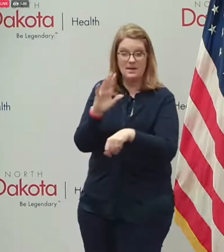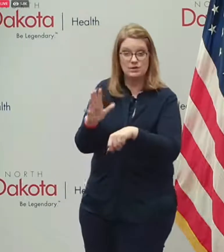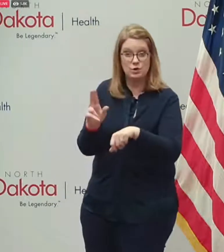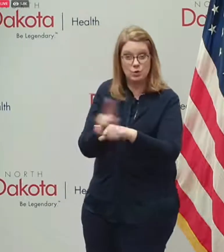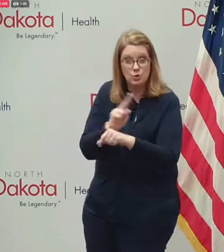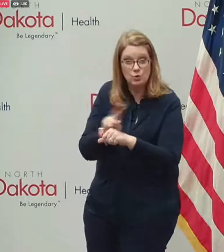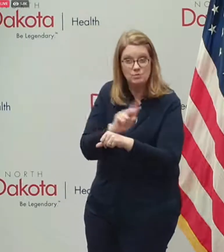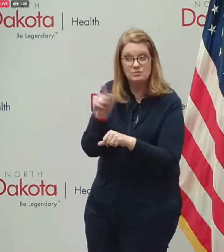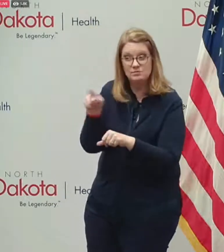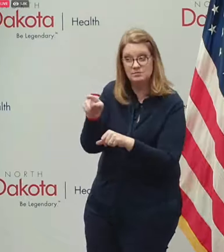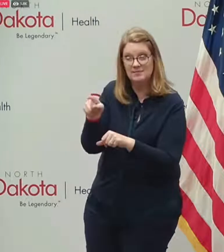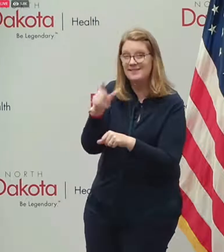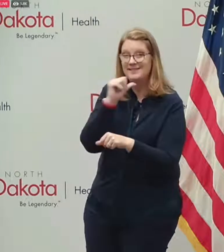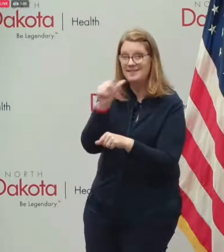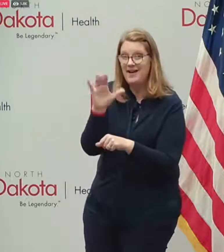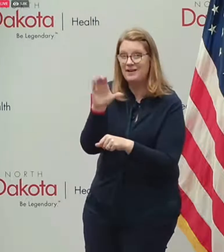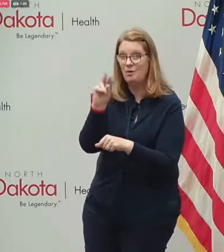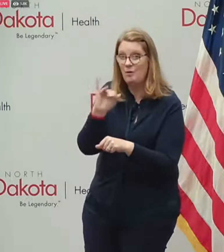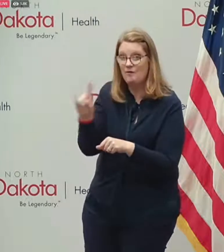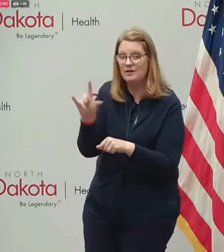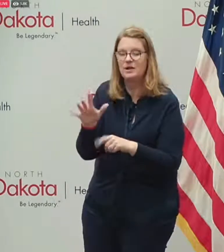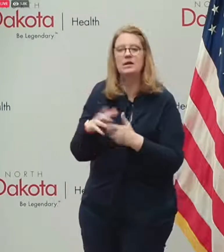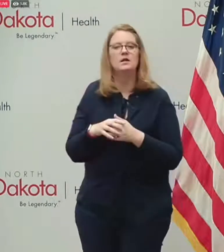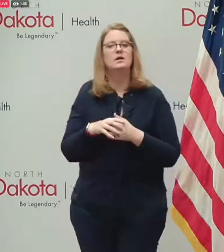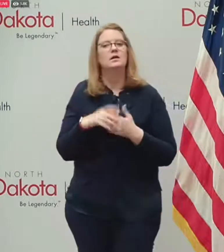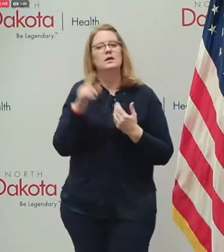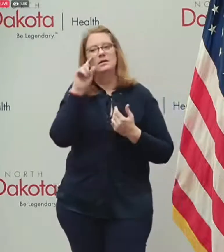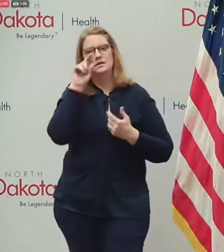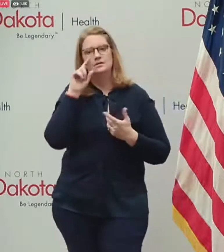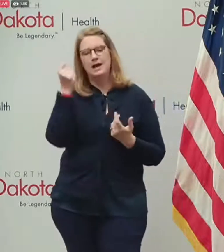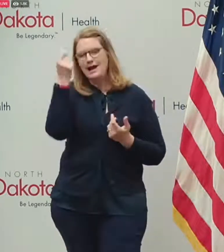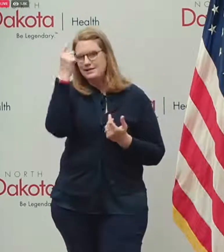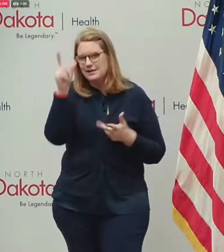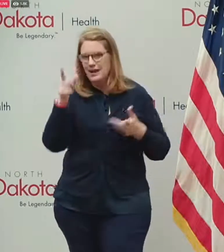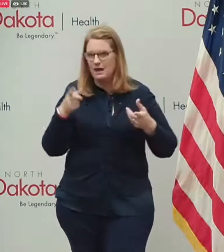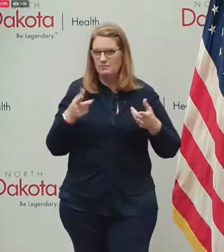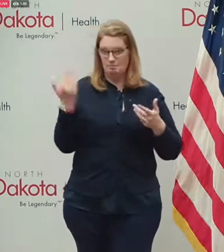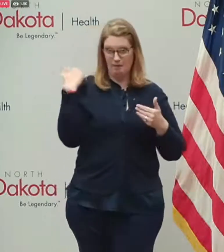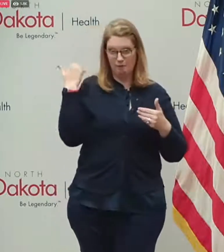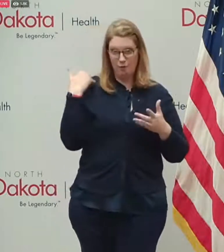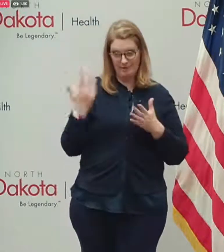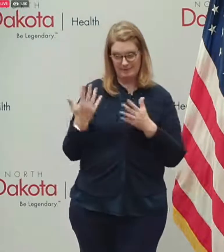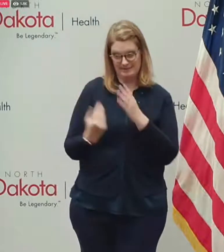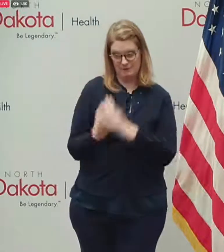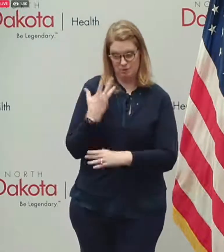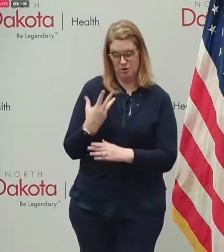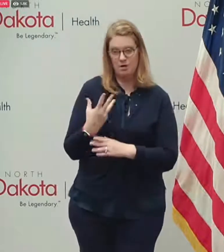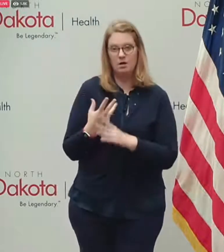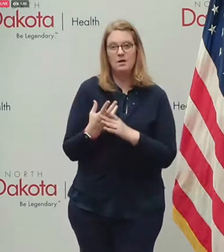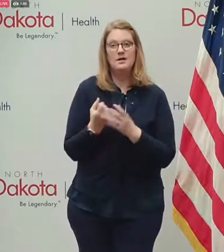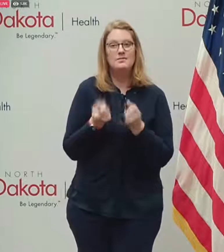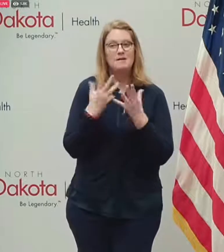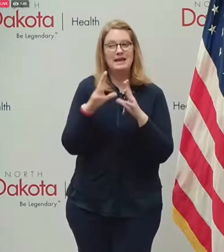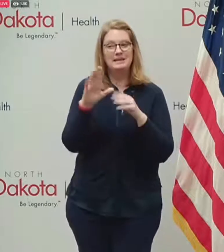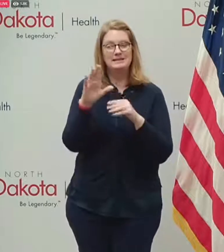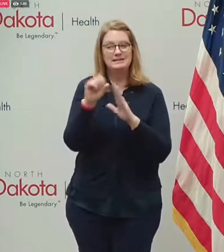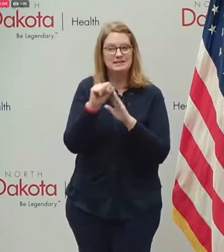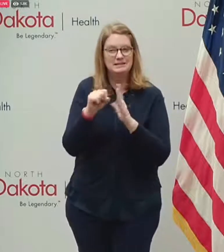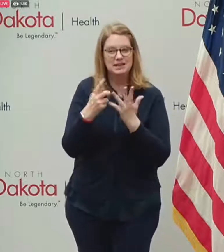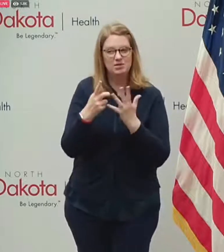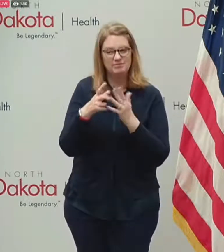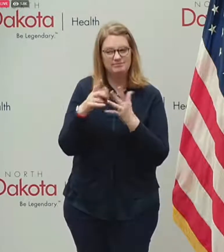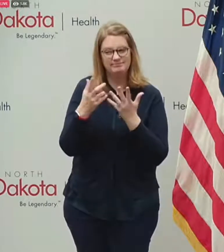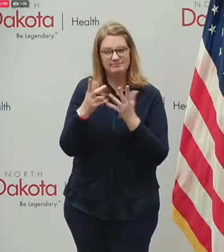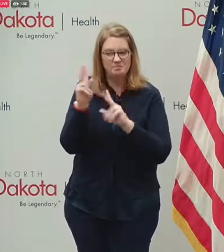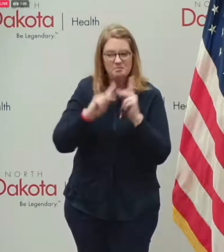So that's what's taking up a lot of the capacity. There was a lot of deferred healthcare last spring. We were one of the only states that